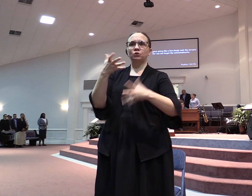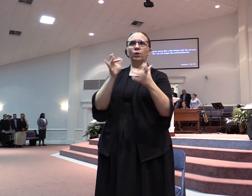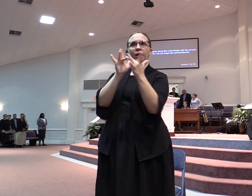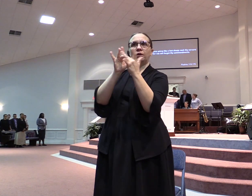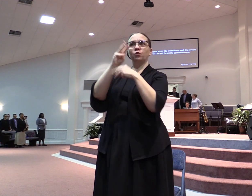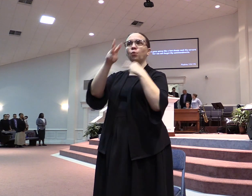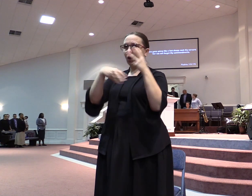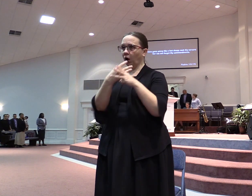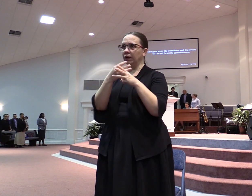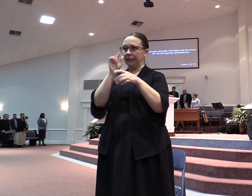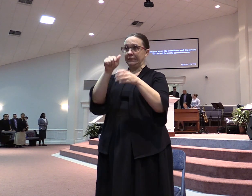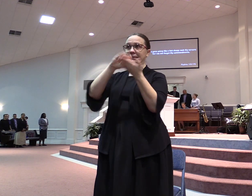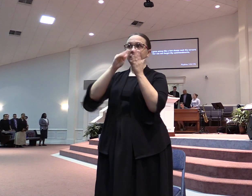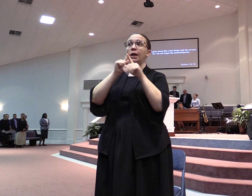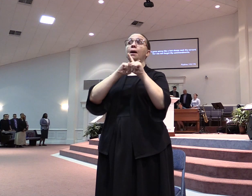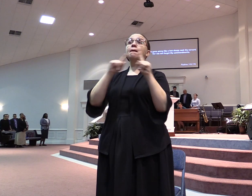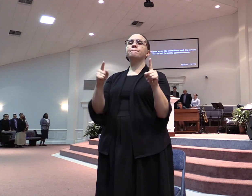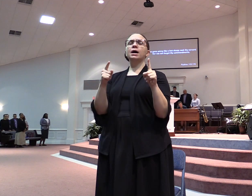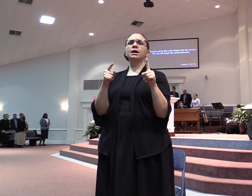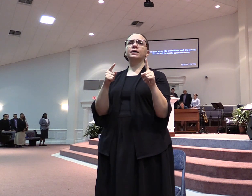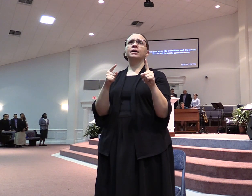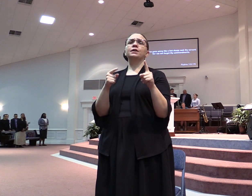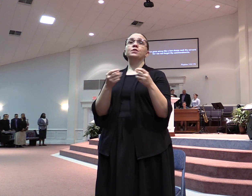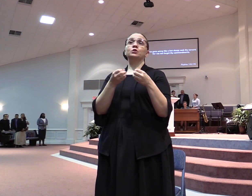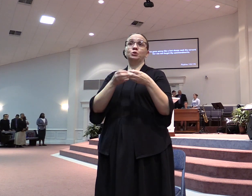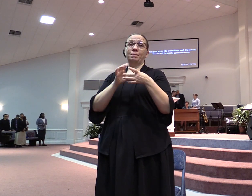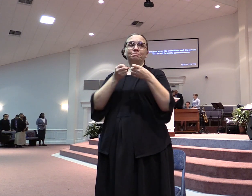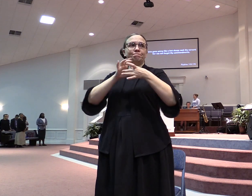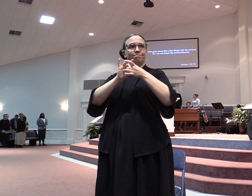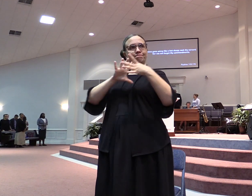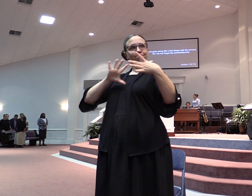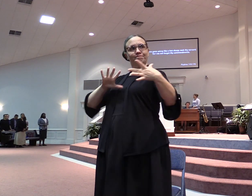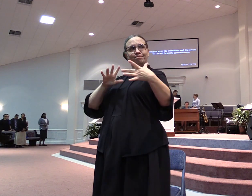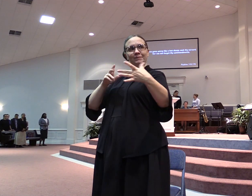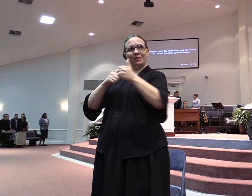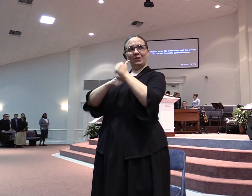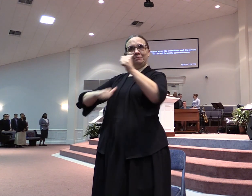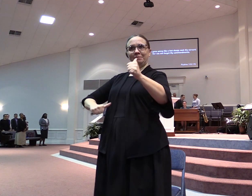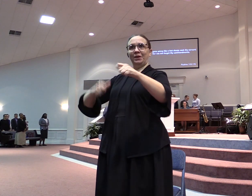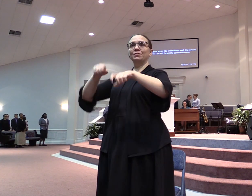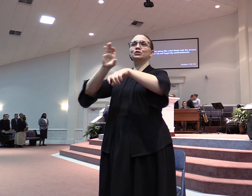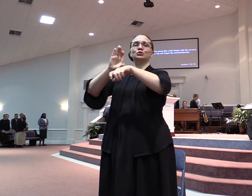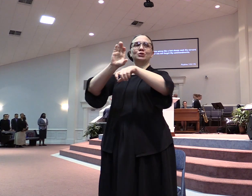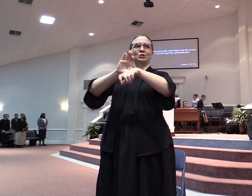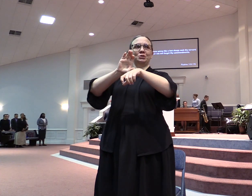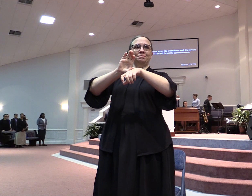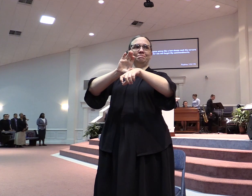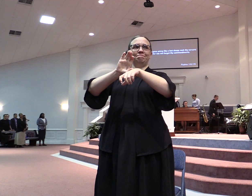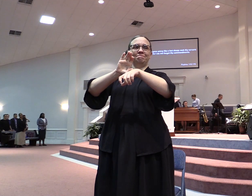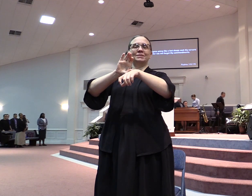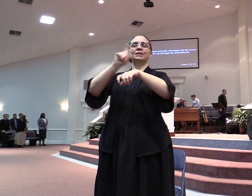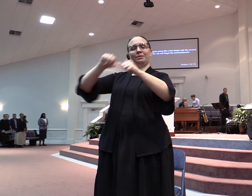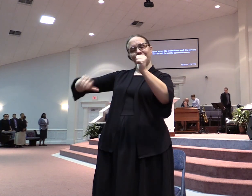reach around the world, but there are some lost sheep of the house of Gainesville.